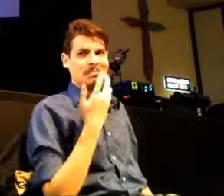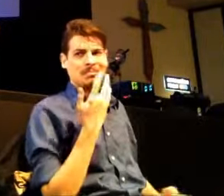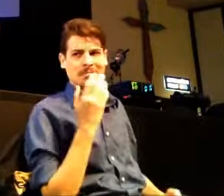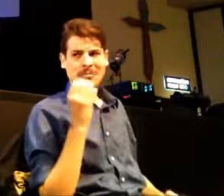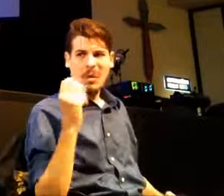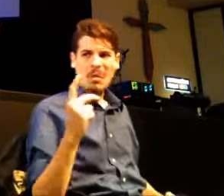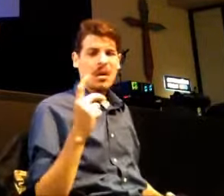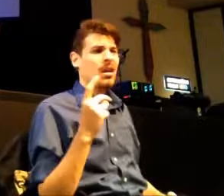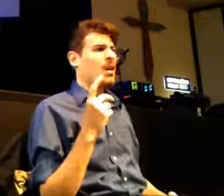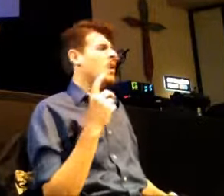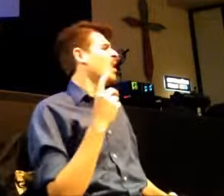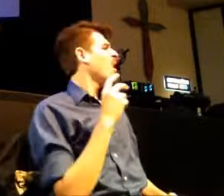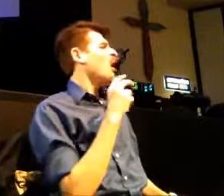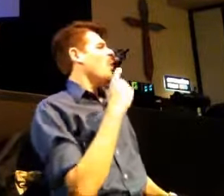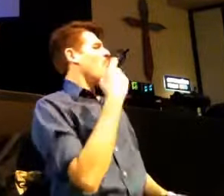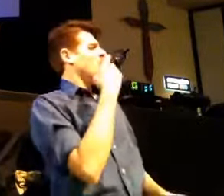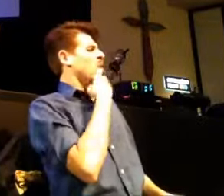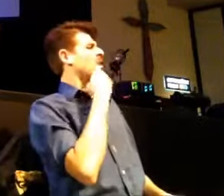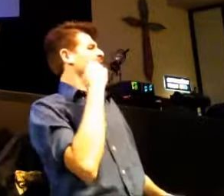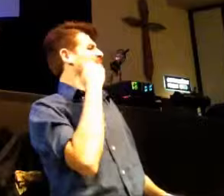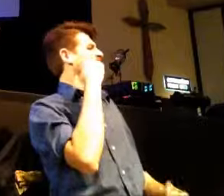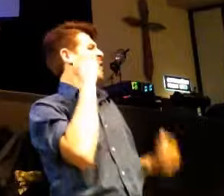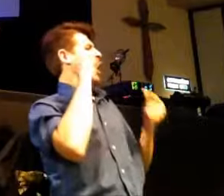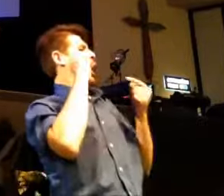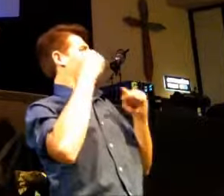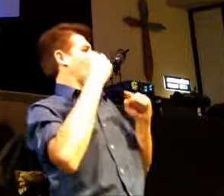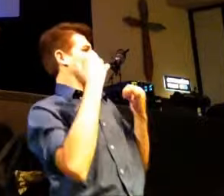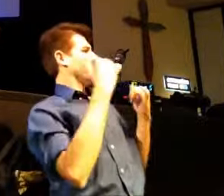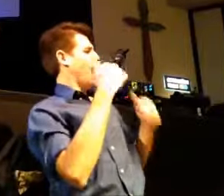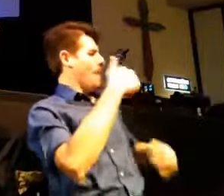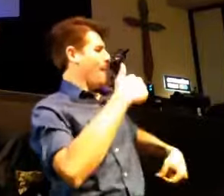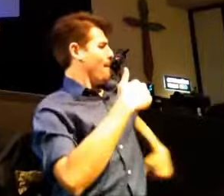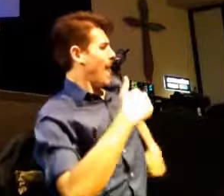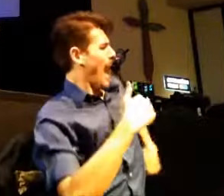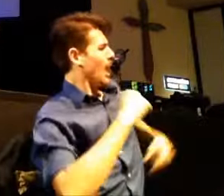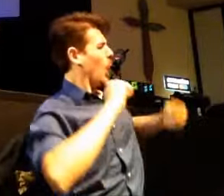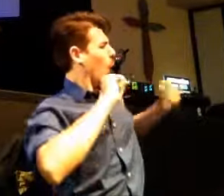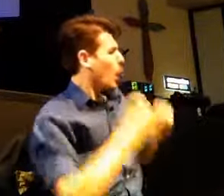And then he goes, no, you're just getting old. That's what